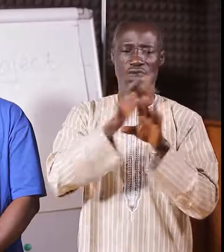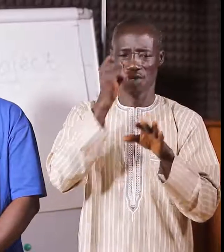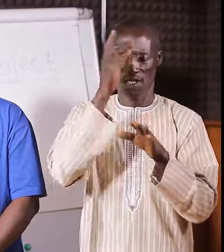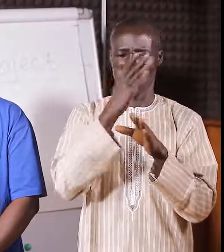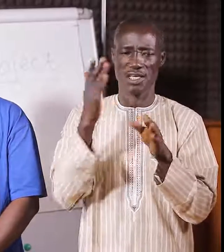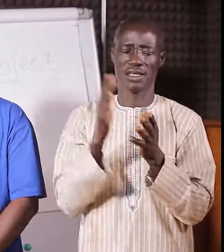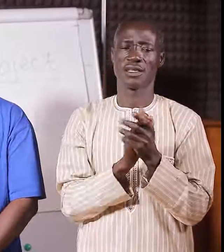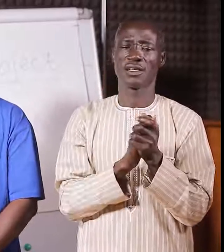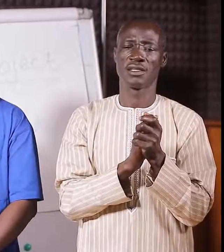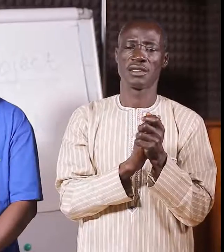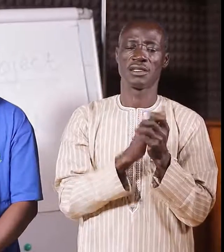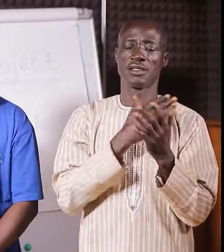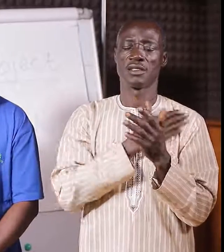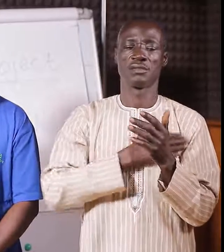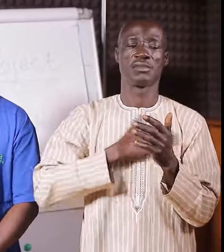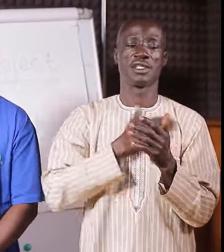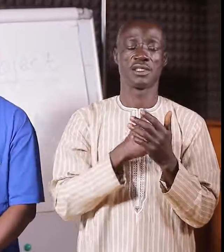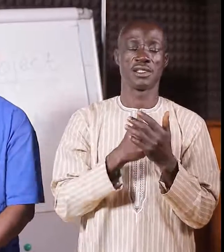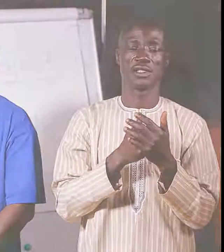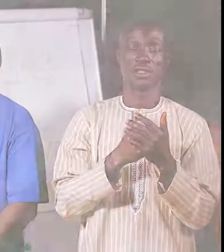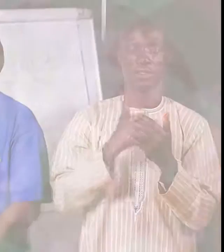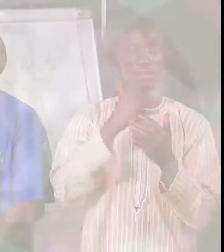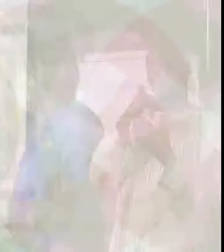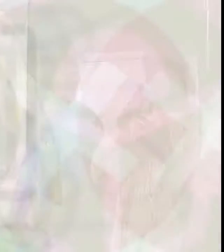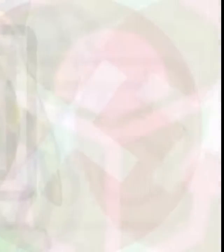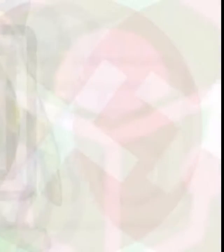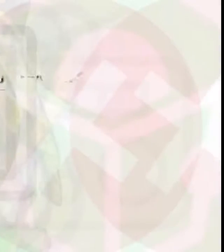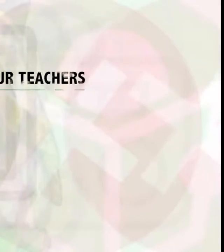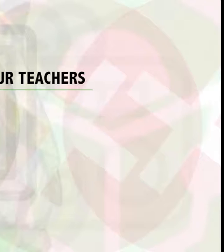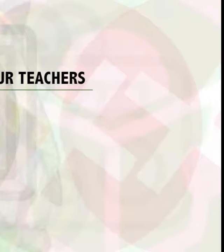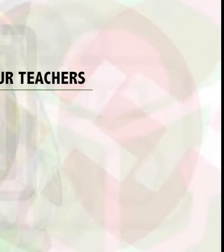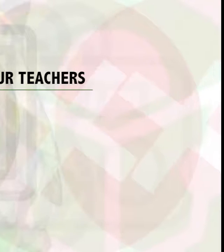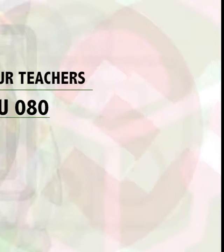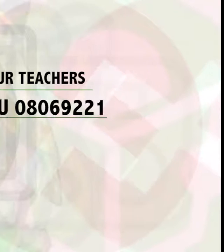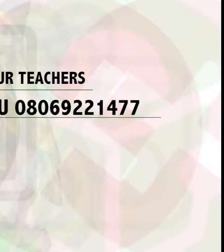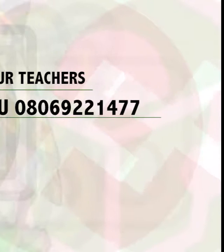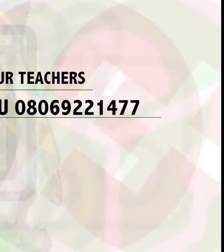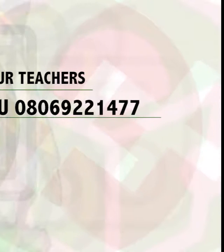of the lesson that we presented today, you have my number on the board,